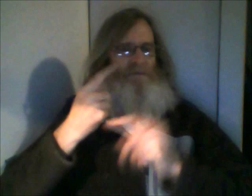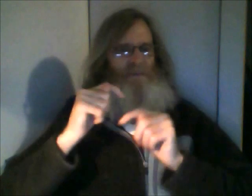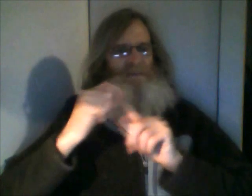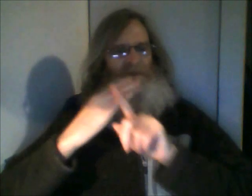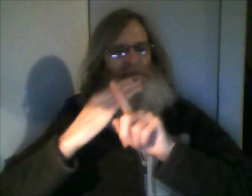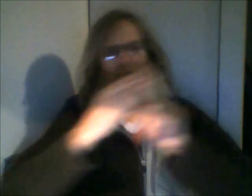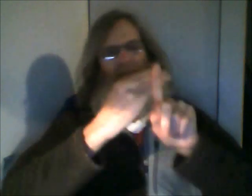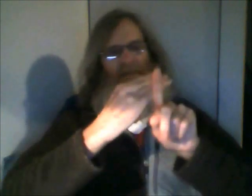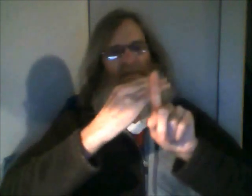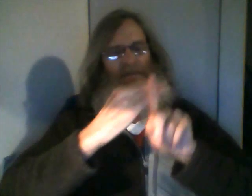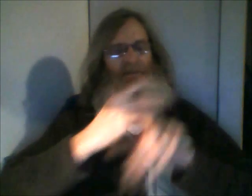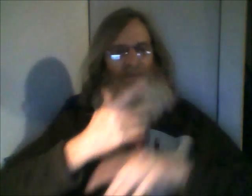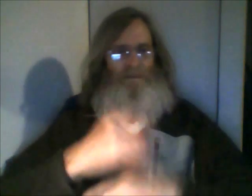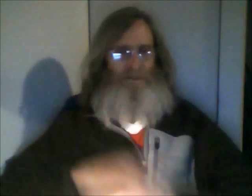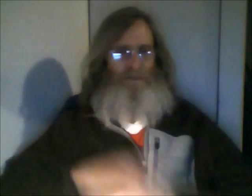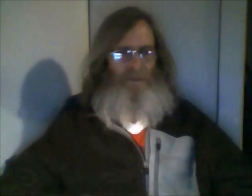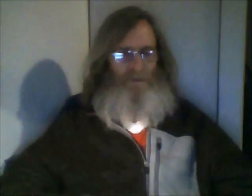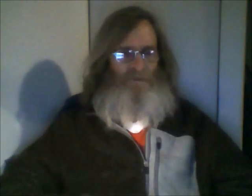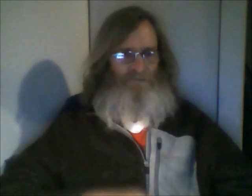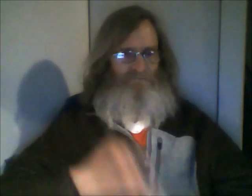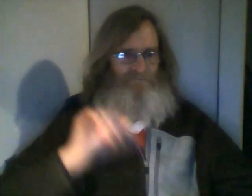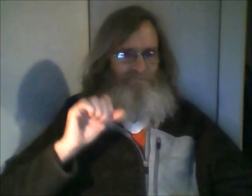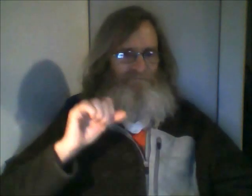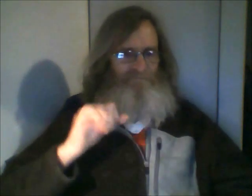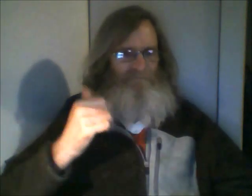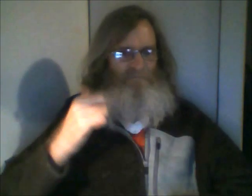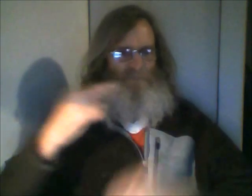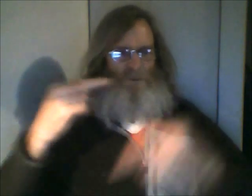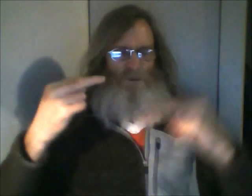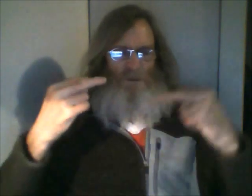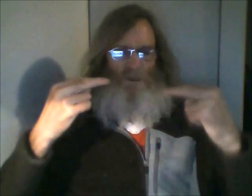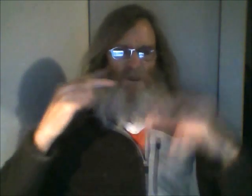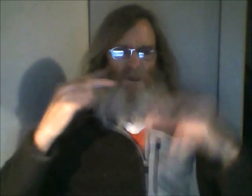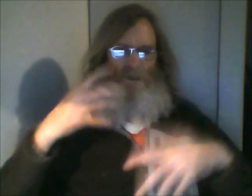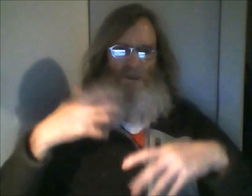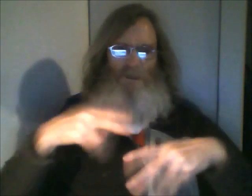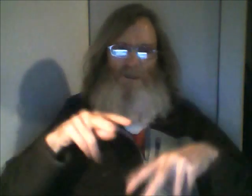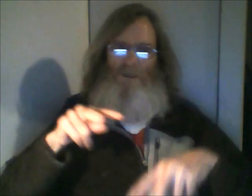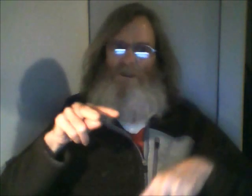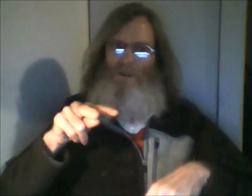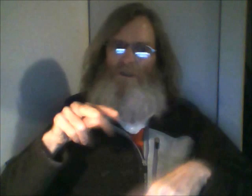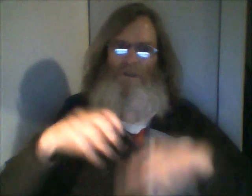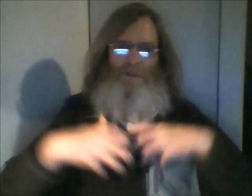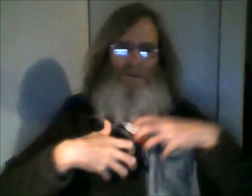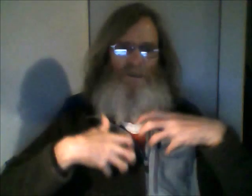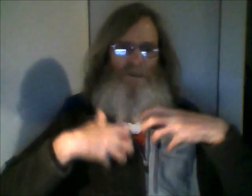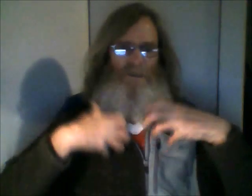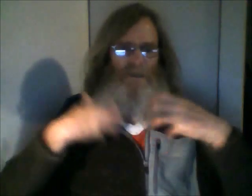He arranges 6 of those bars in a bundle, held firmly together by this welding fixture.